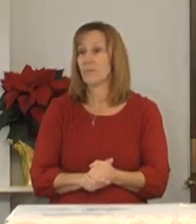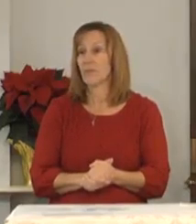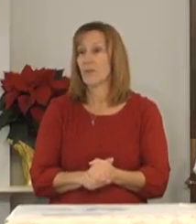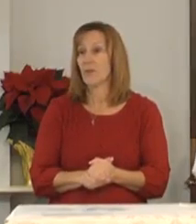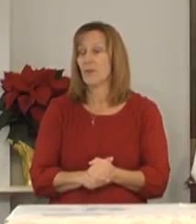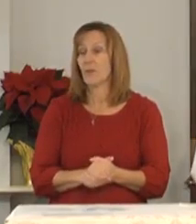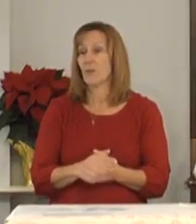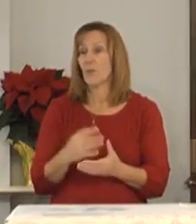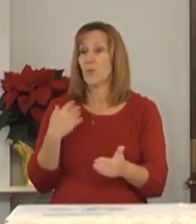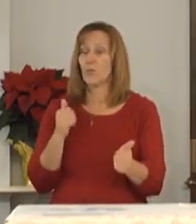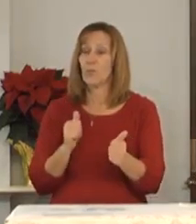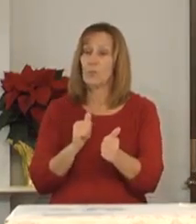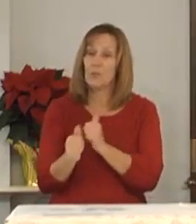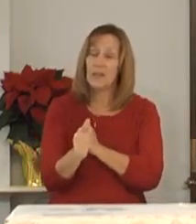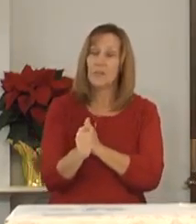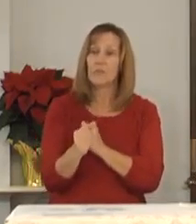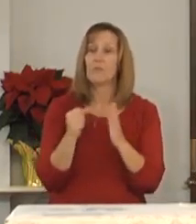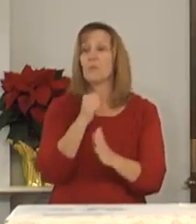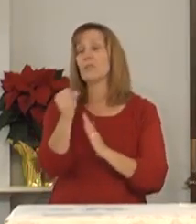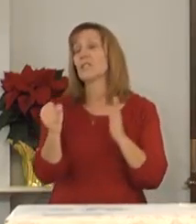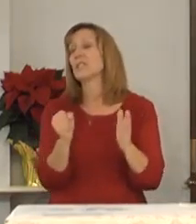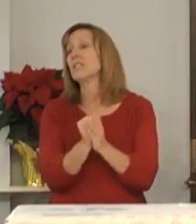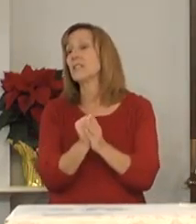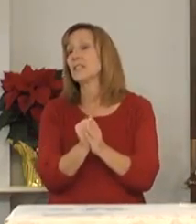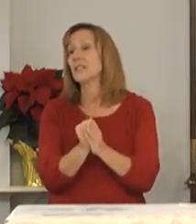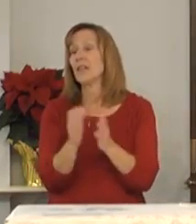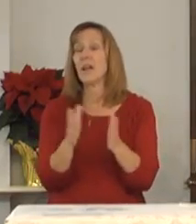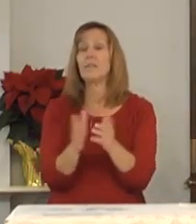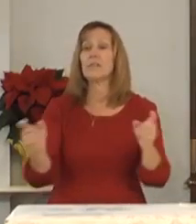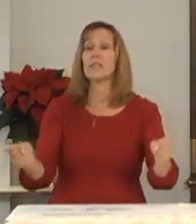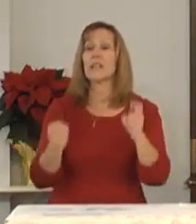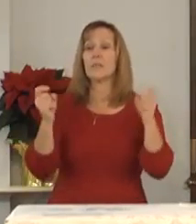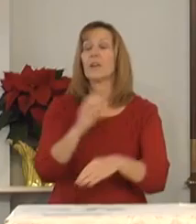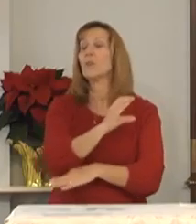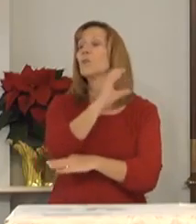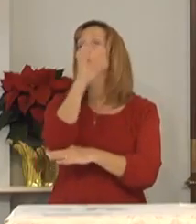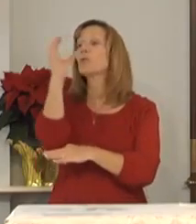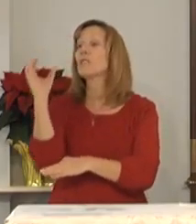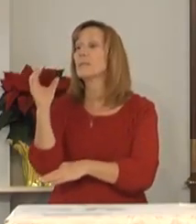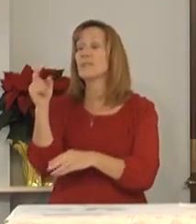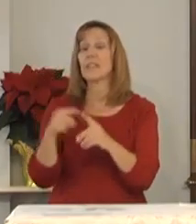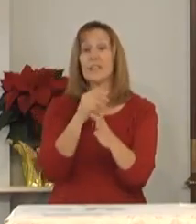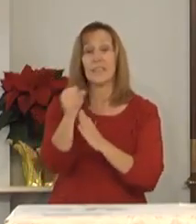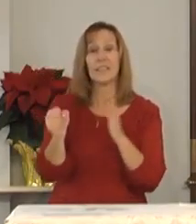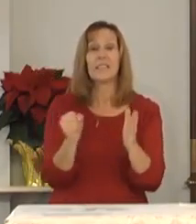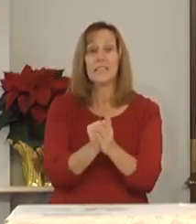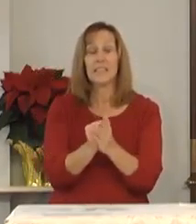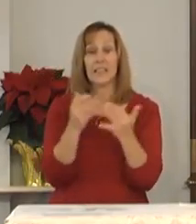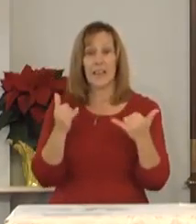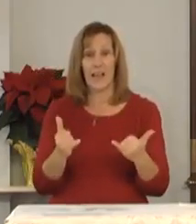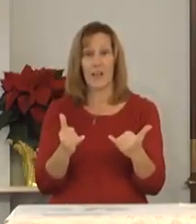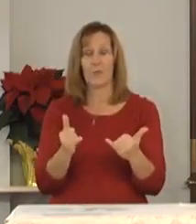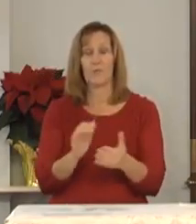We've passed through the season of celebrating Christmas to the season of